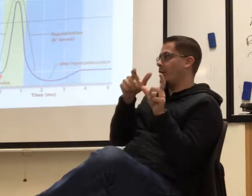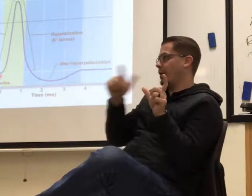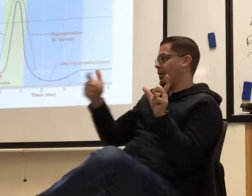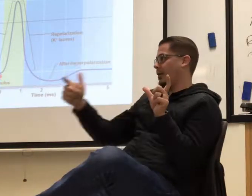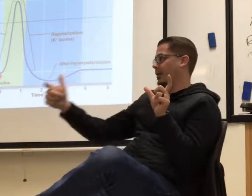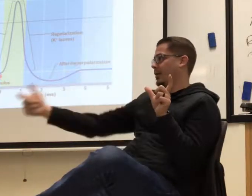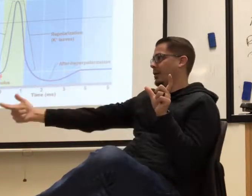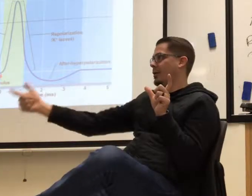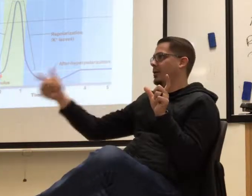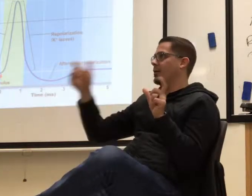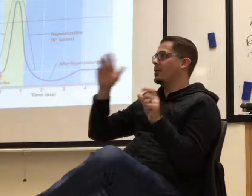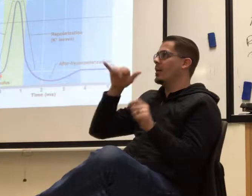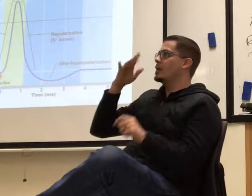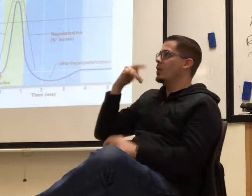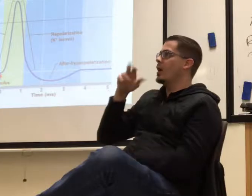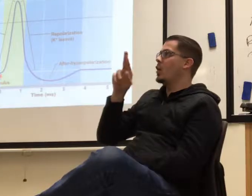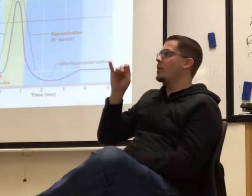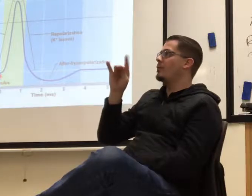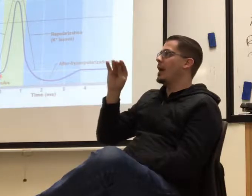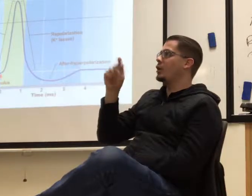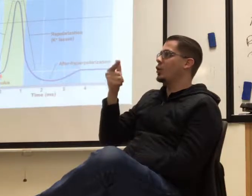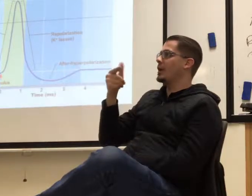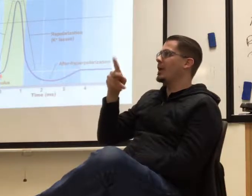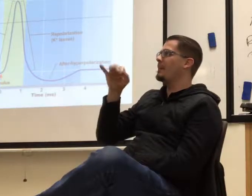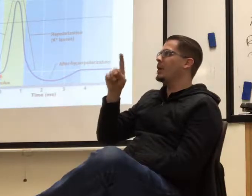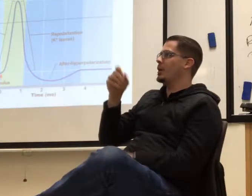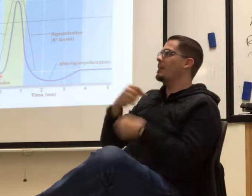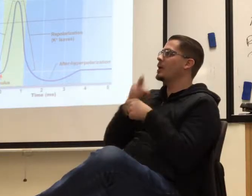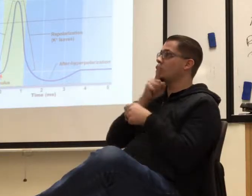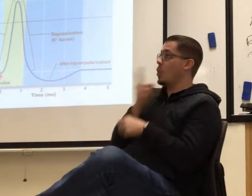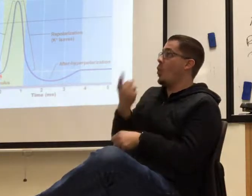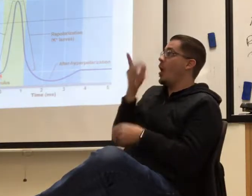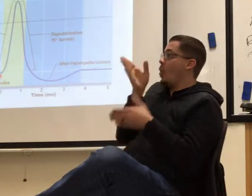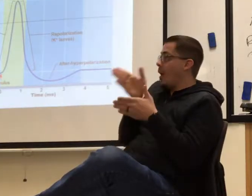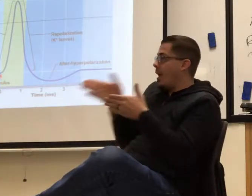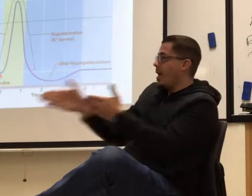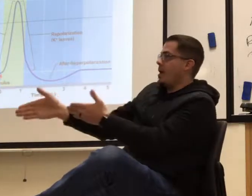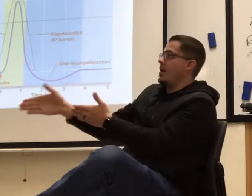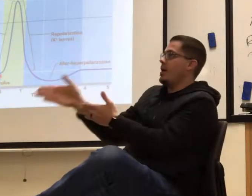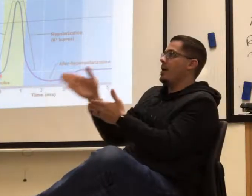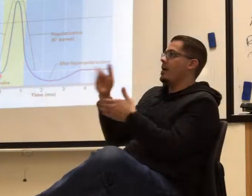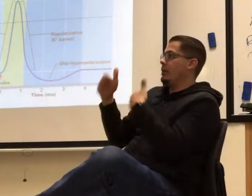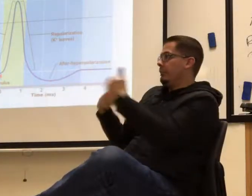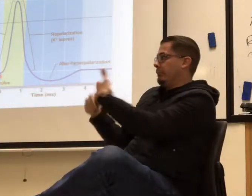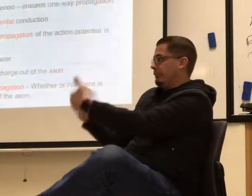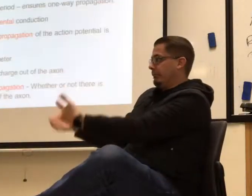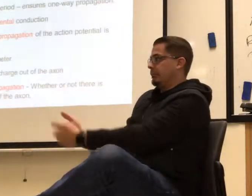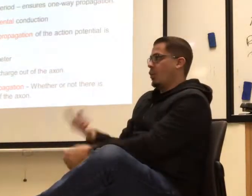why refractory period ensures one-way propagation